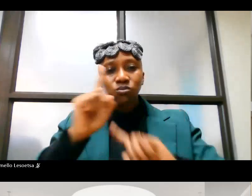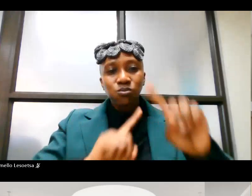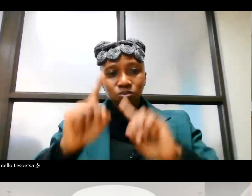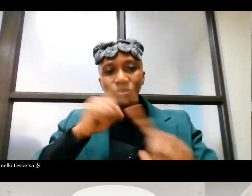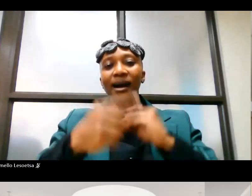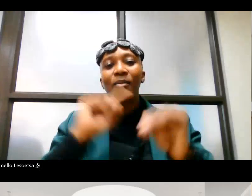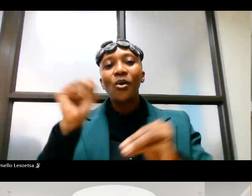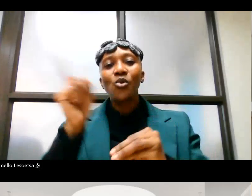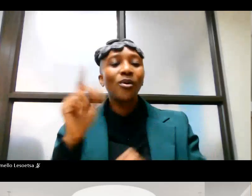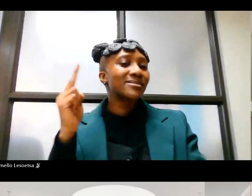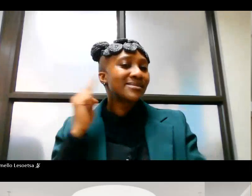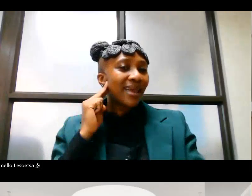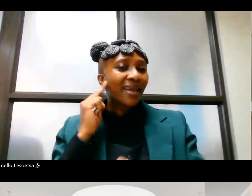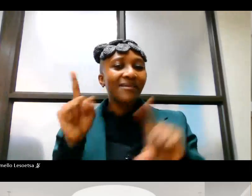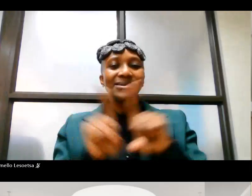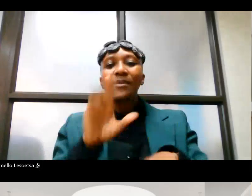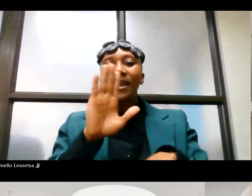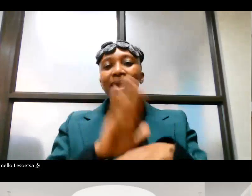are,